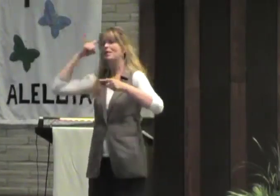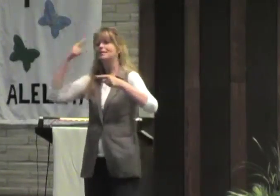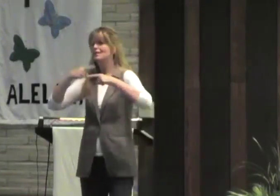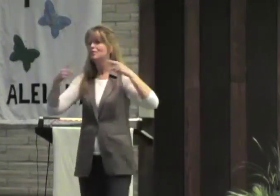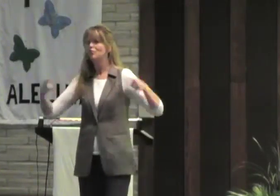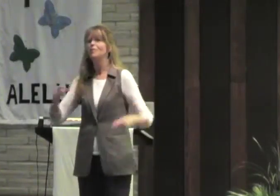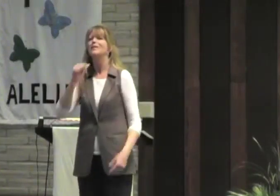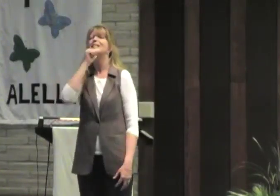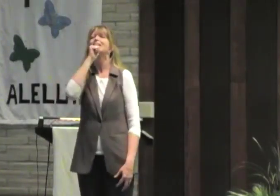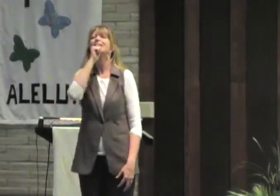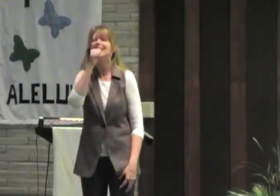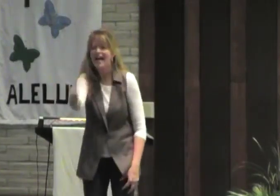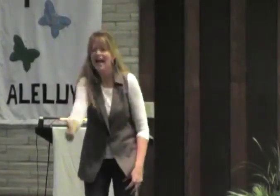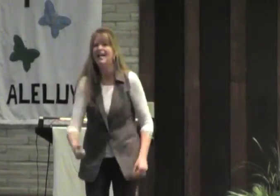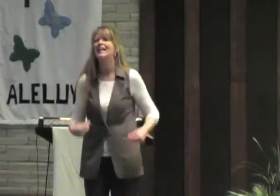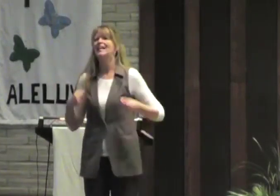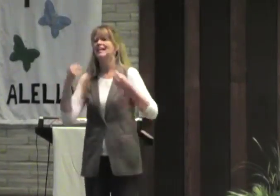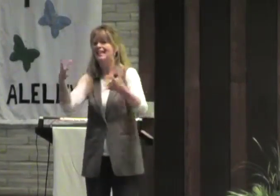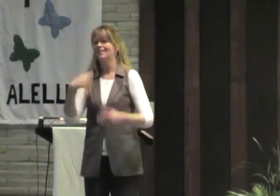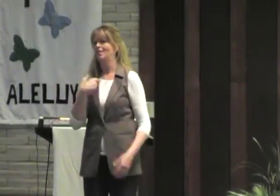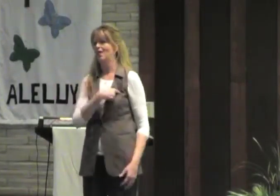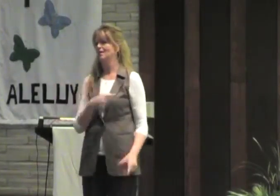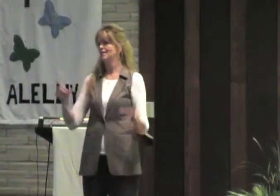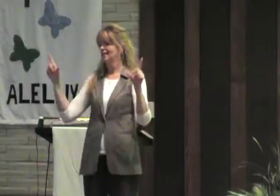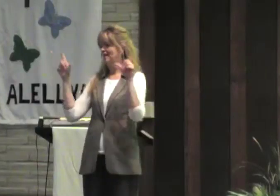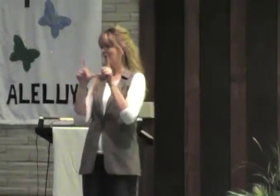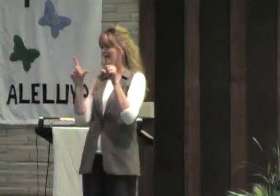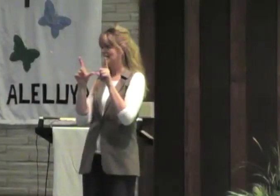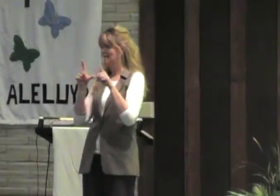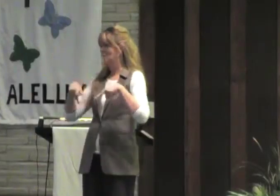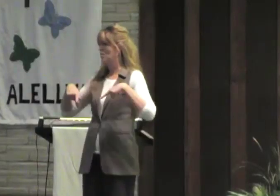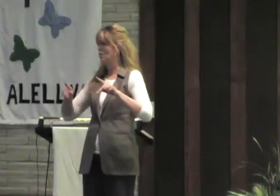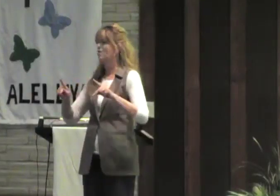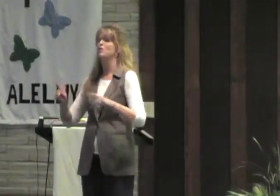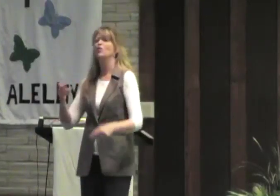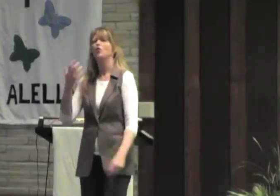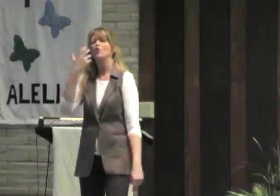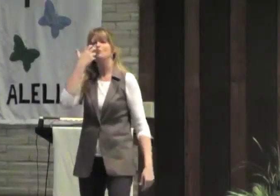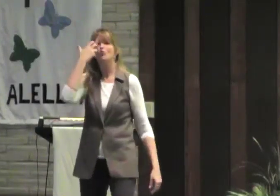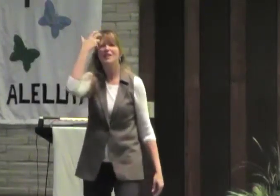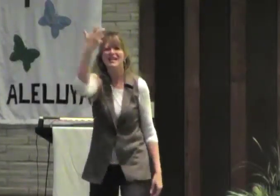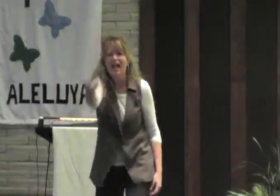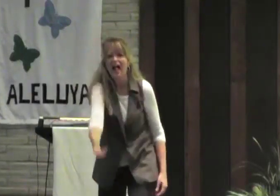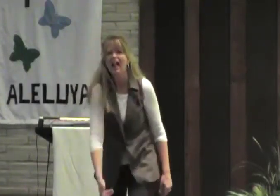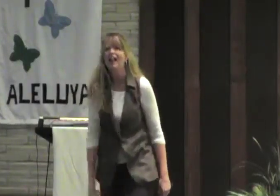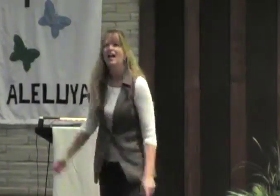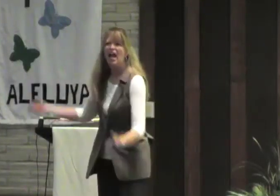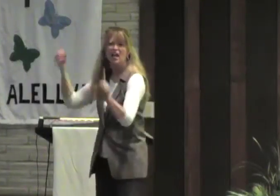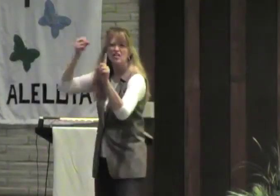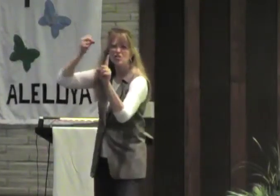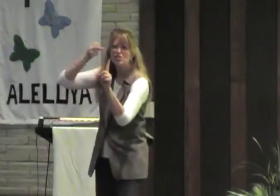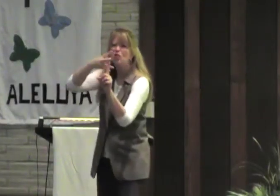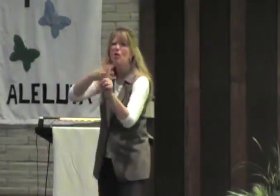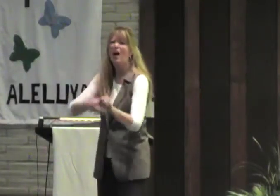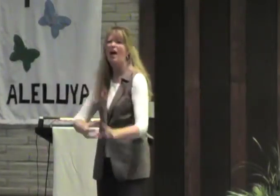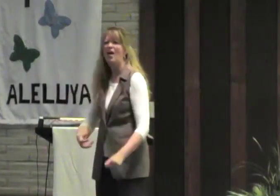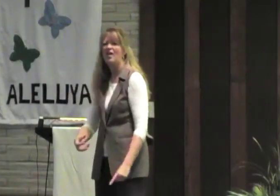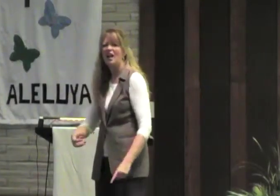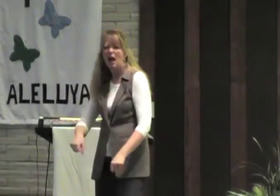other. But a disagreement does not give us license or permission to yell and chew people